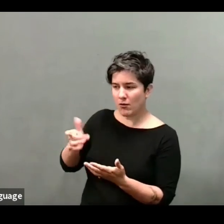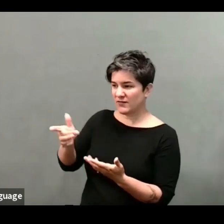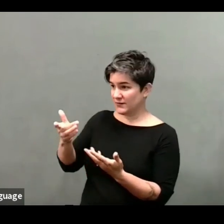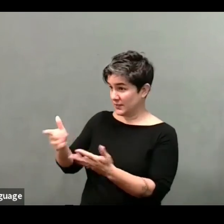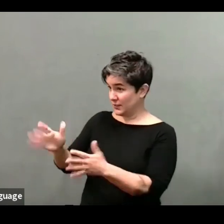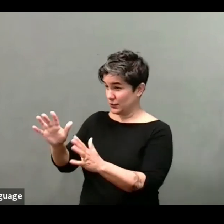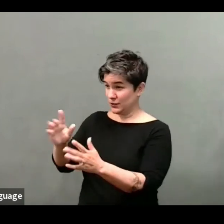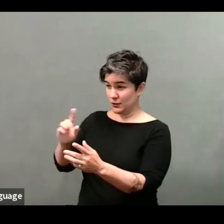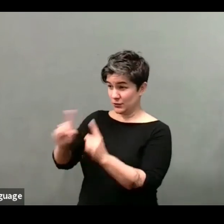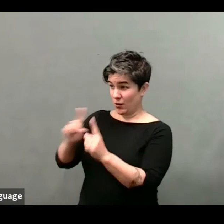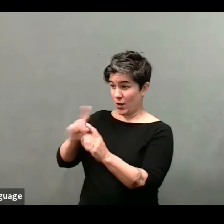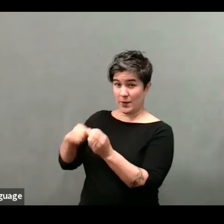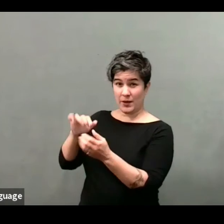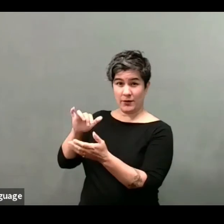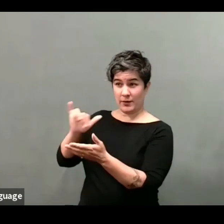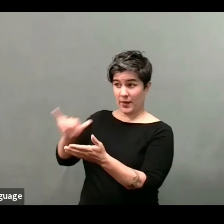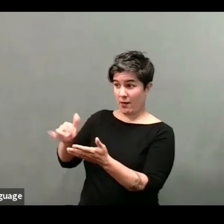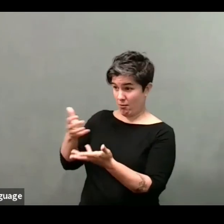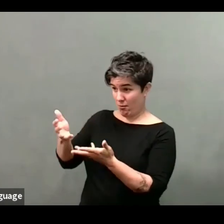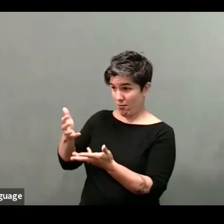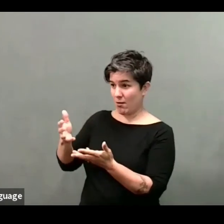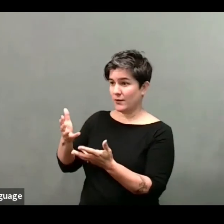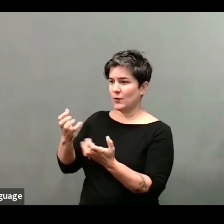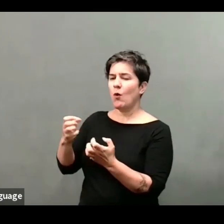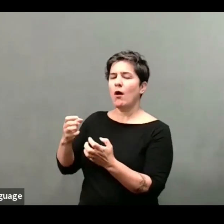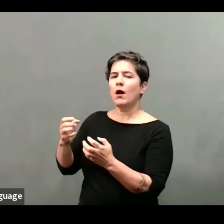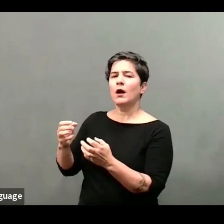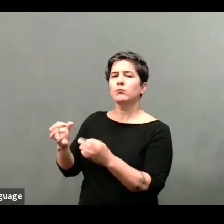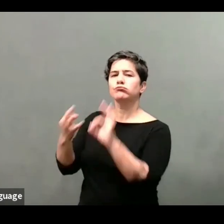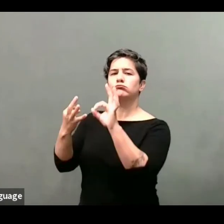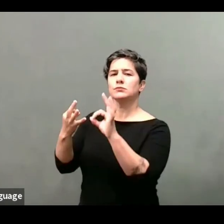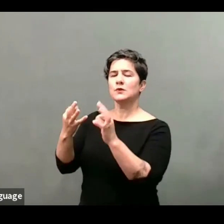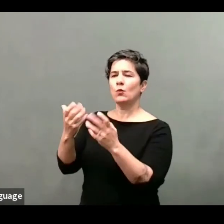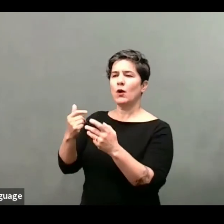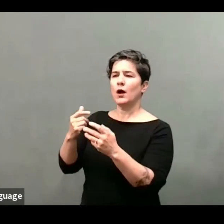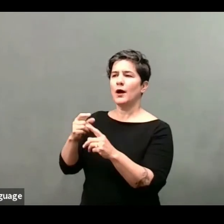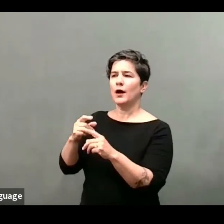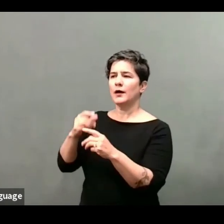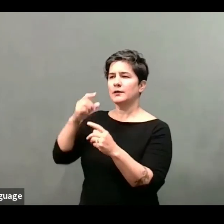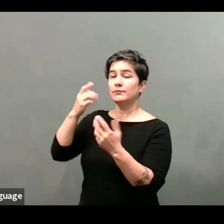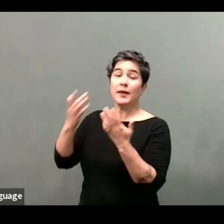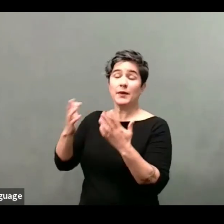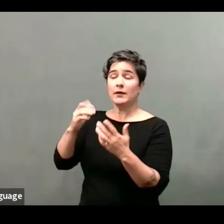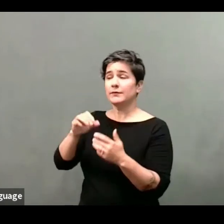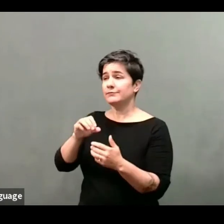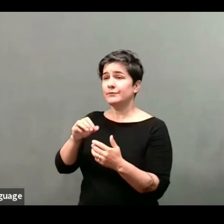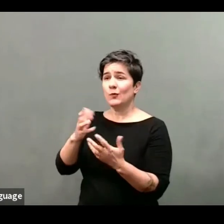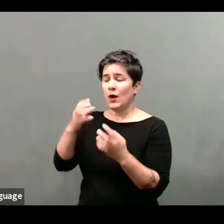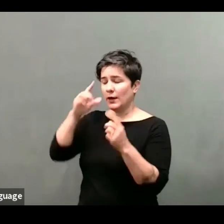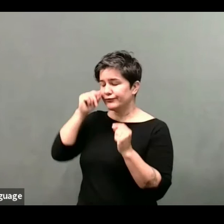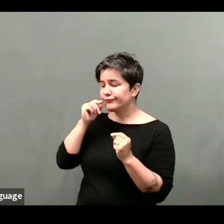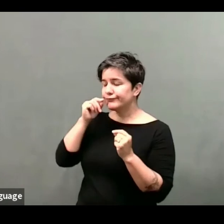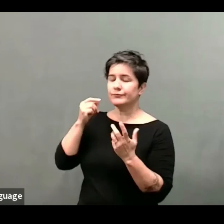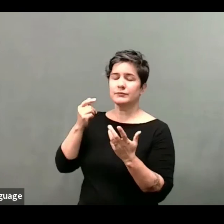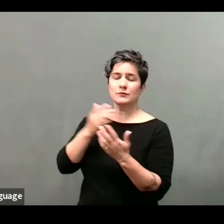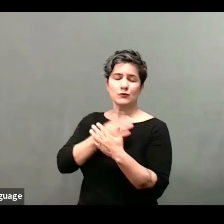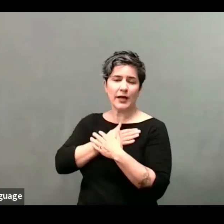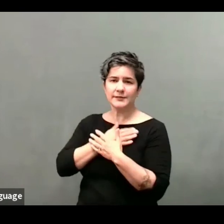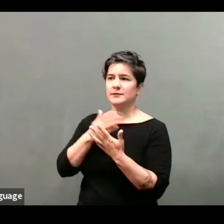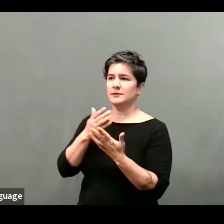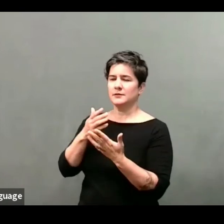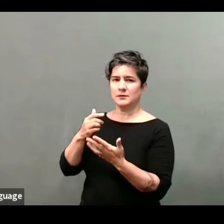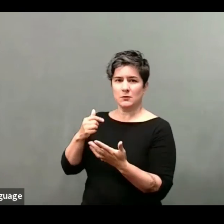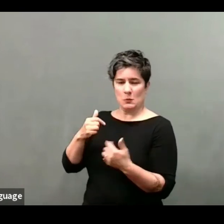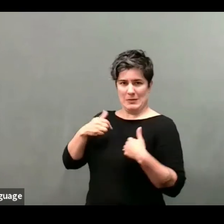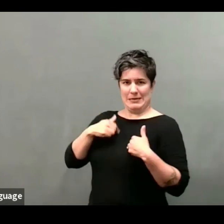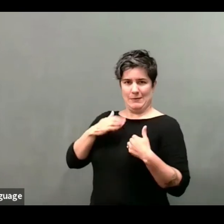talking about what's happening in the moment and they want to be distracted or they want to close their eyes and have silence, that's all part of what